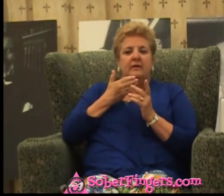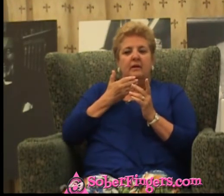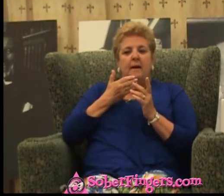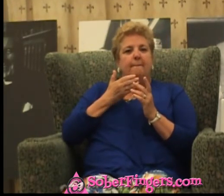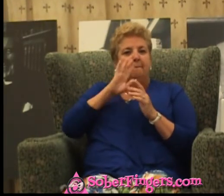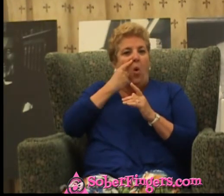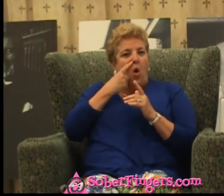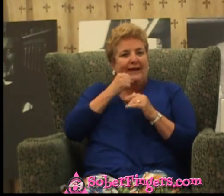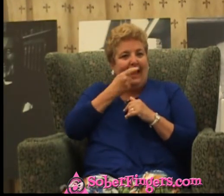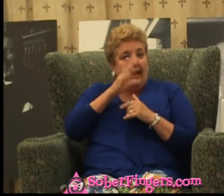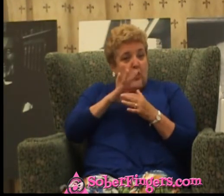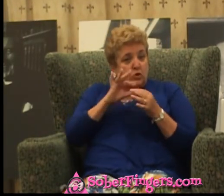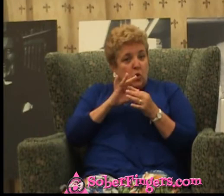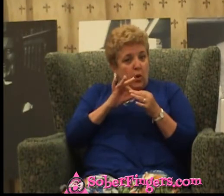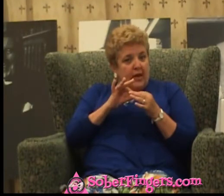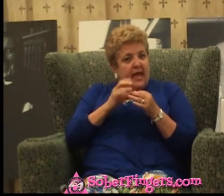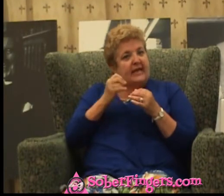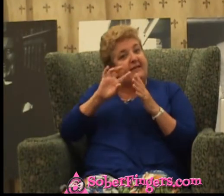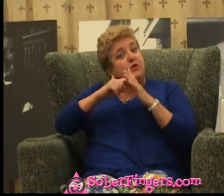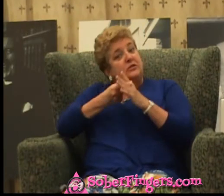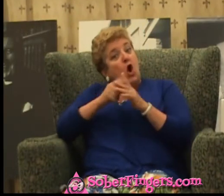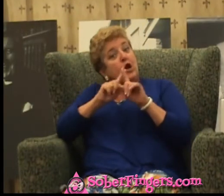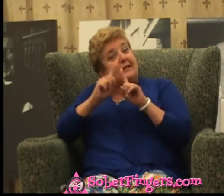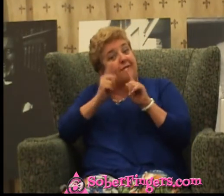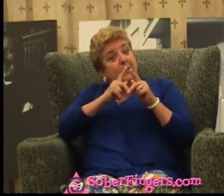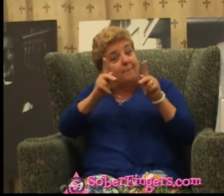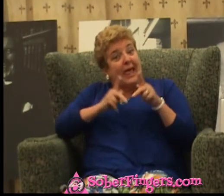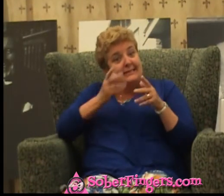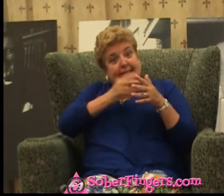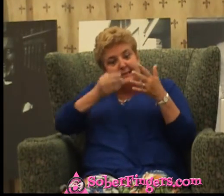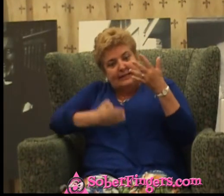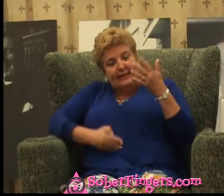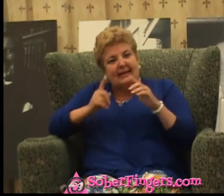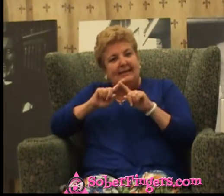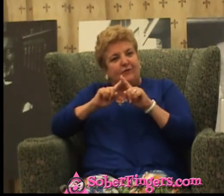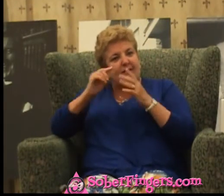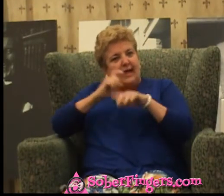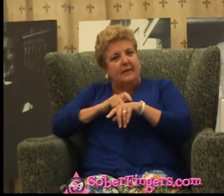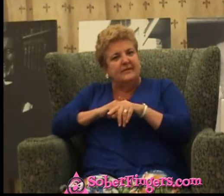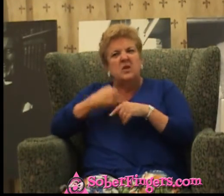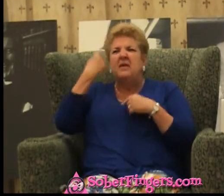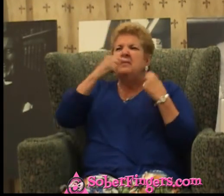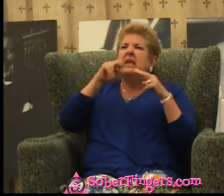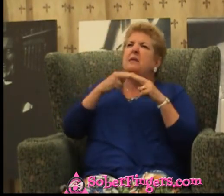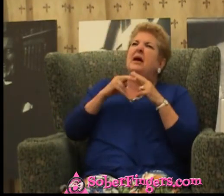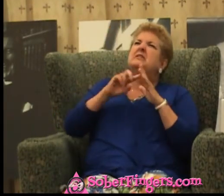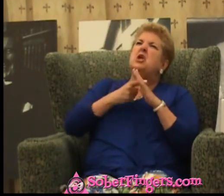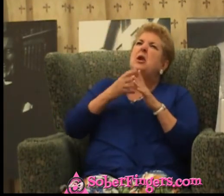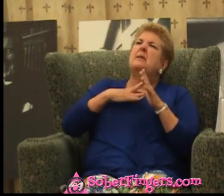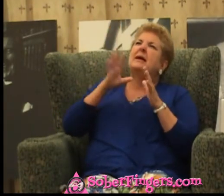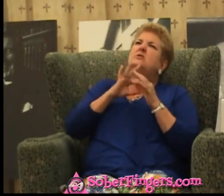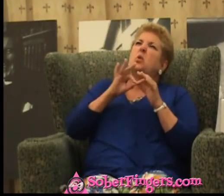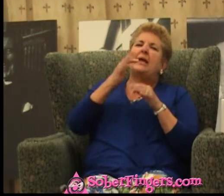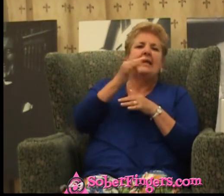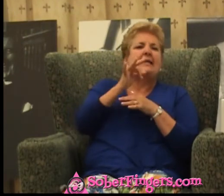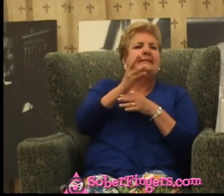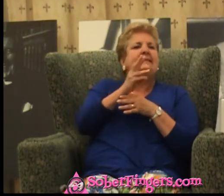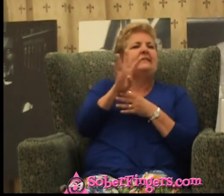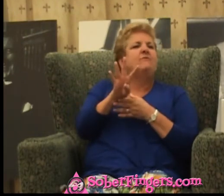places. And I was thinking of starting my story in 1964, and